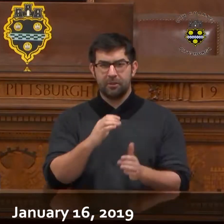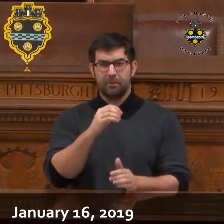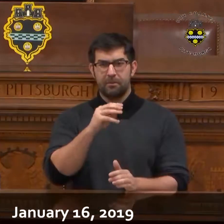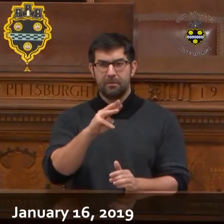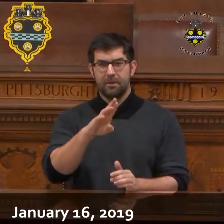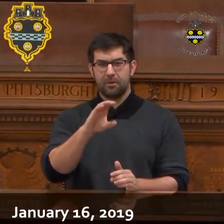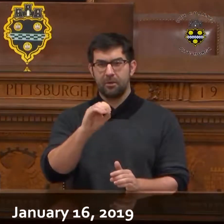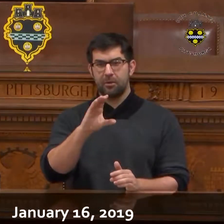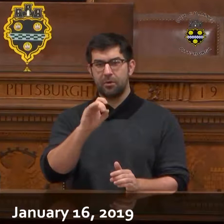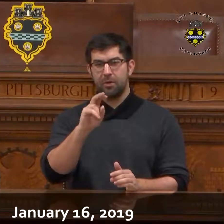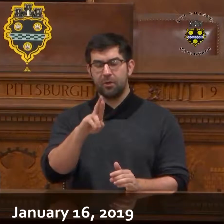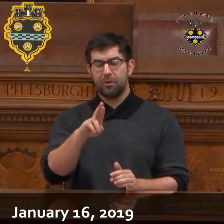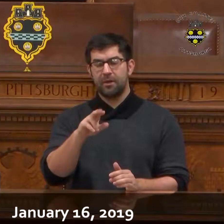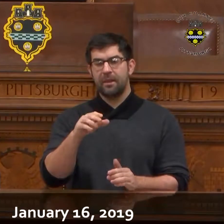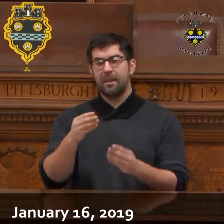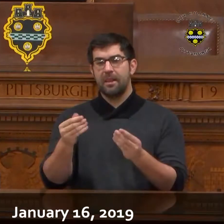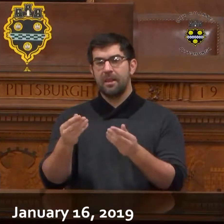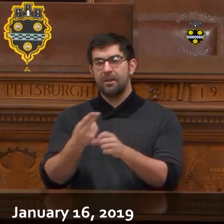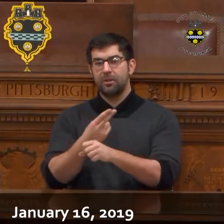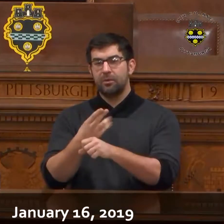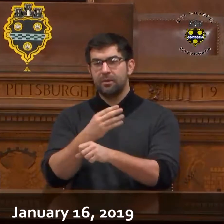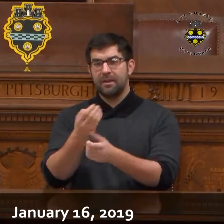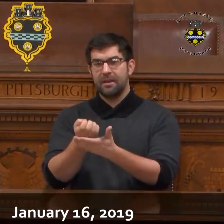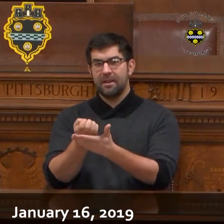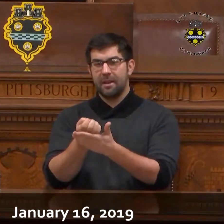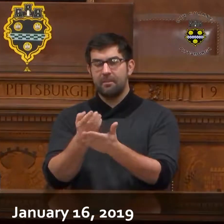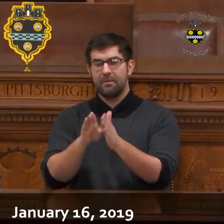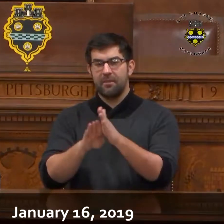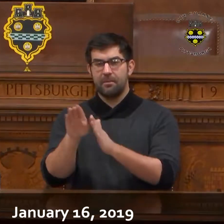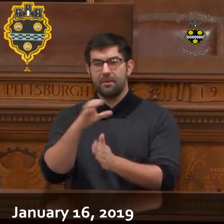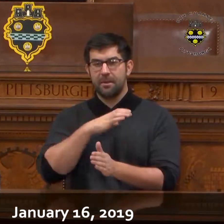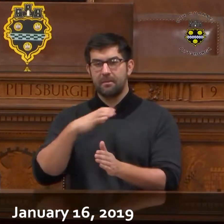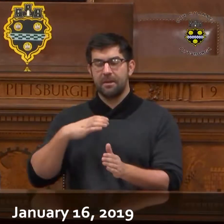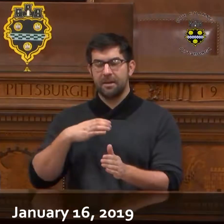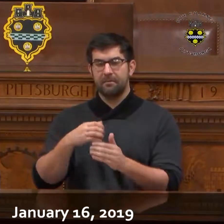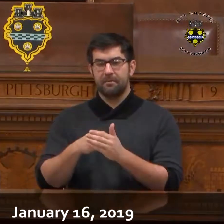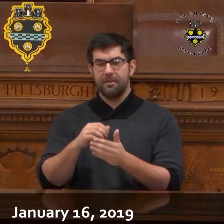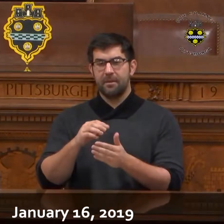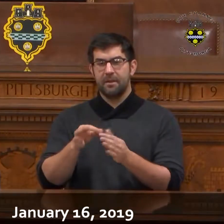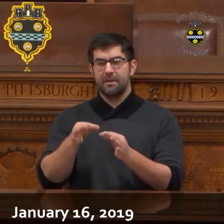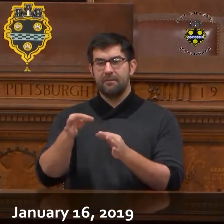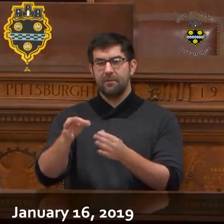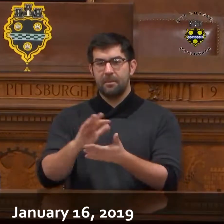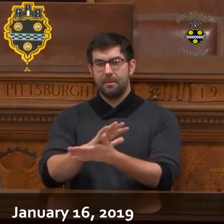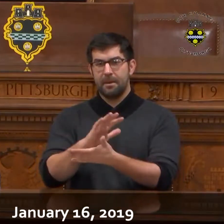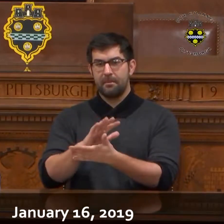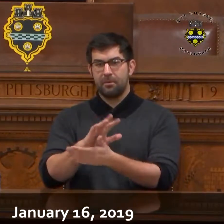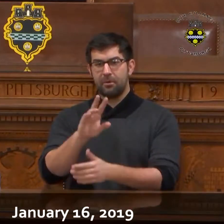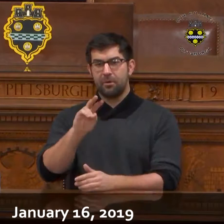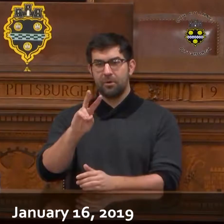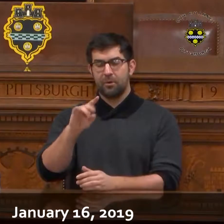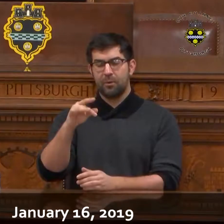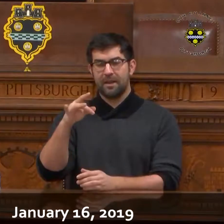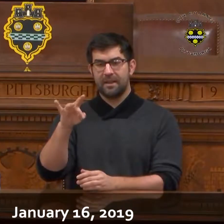and Economic Development Committee, Ms. Gross is the chair. The deferred paper,